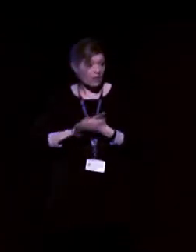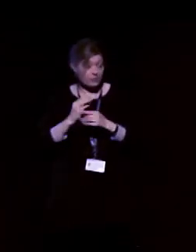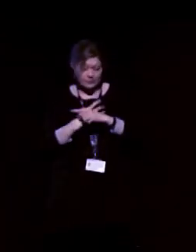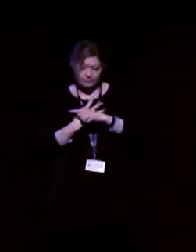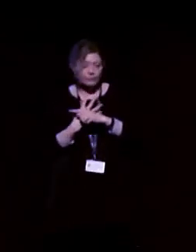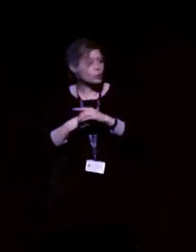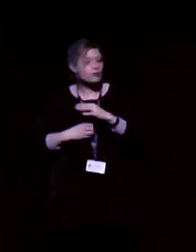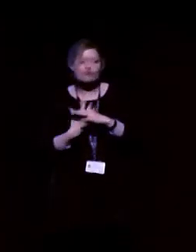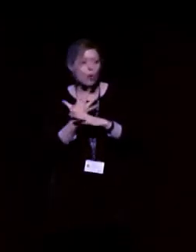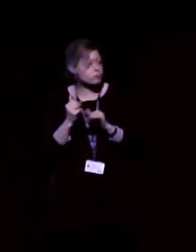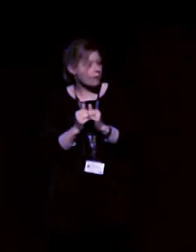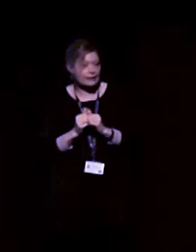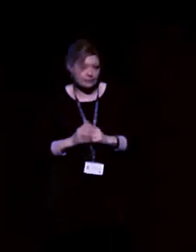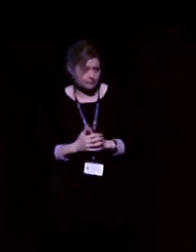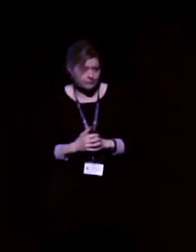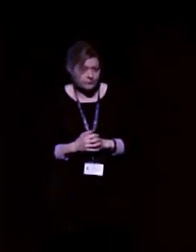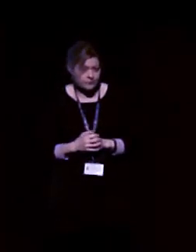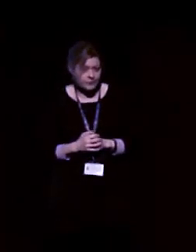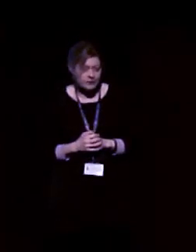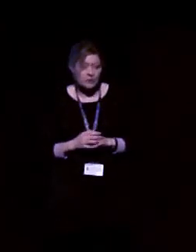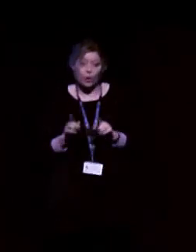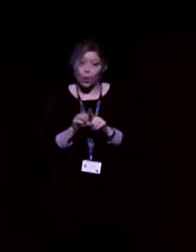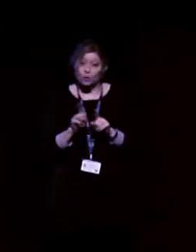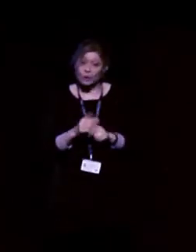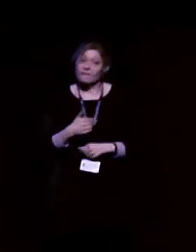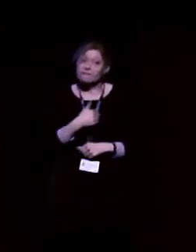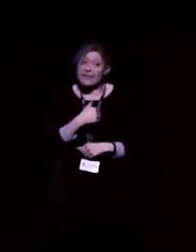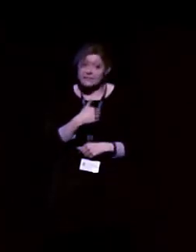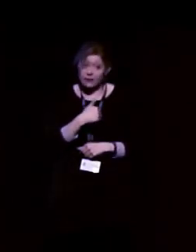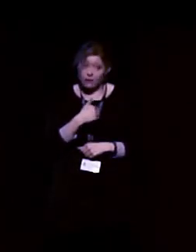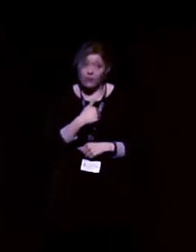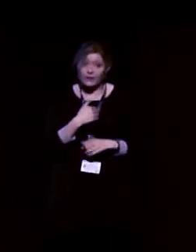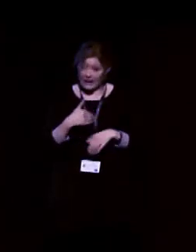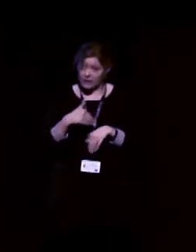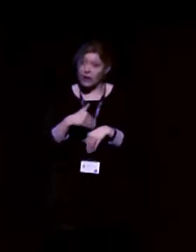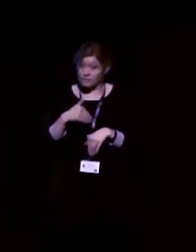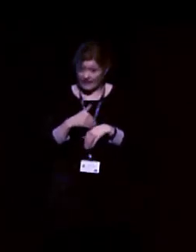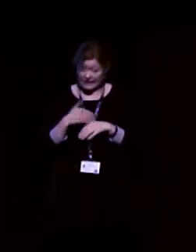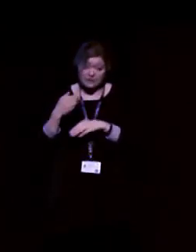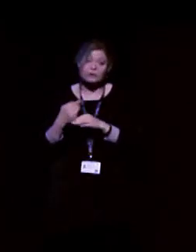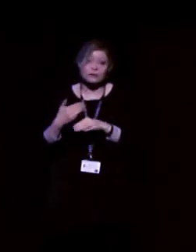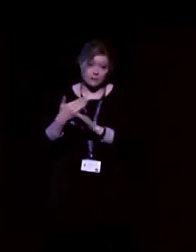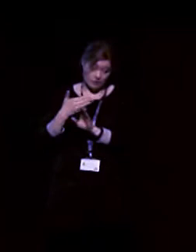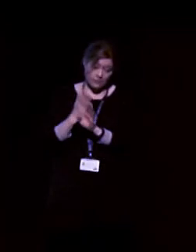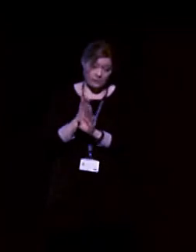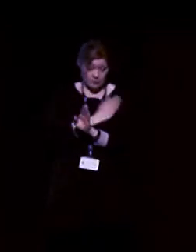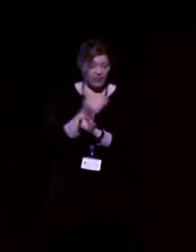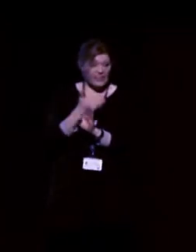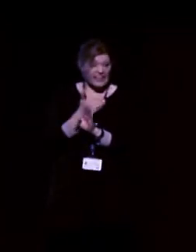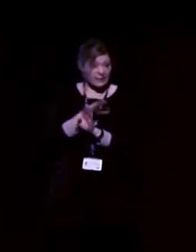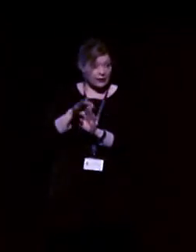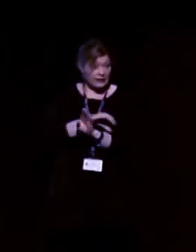formed. One can also have vascular factors that affect the perfusion of the inner ear and affect the longevity of the hair